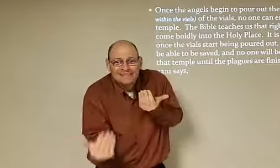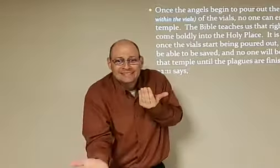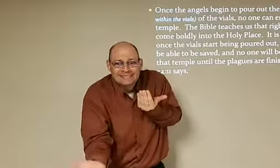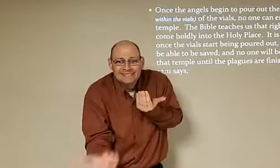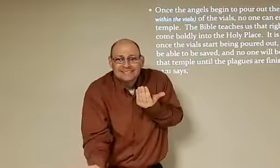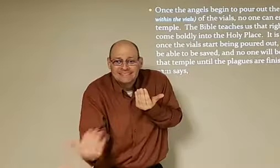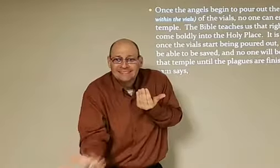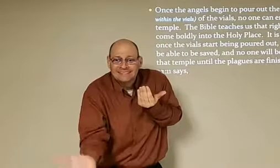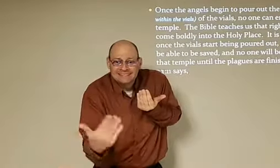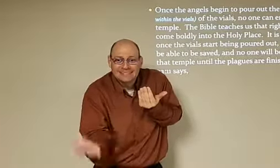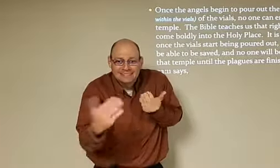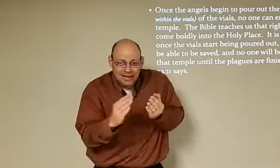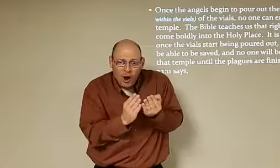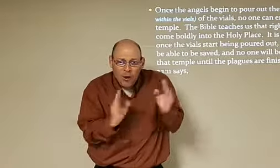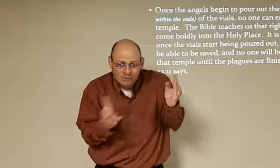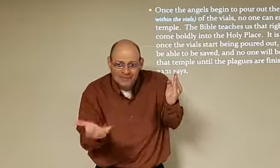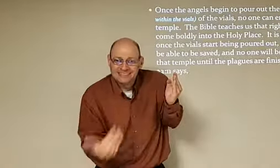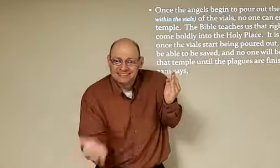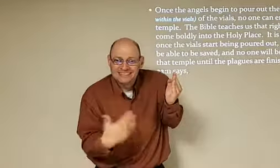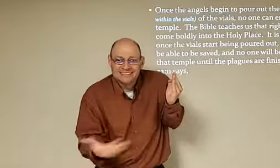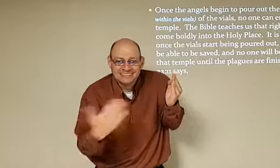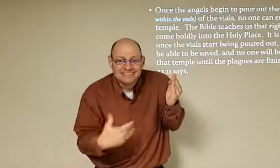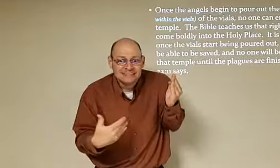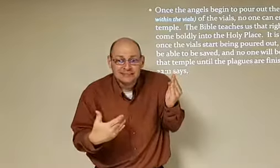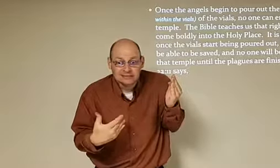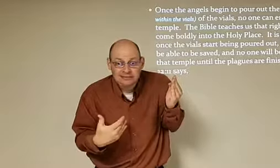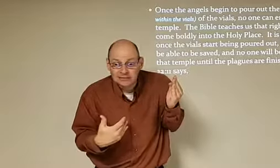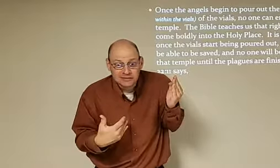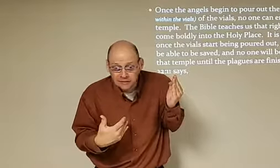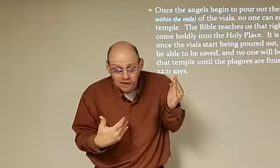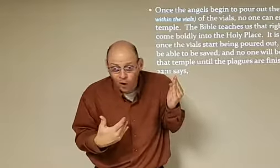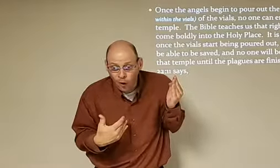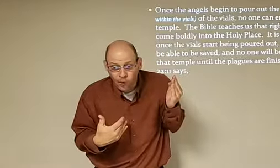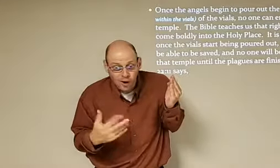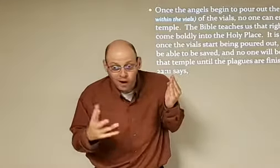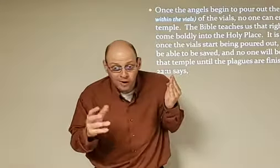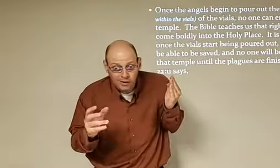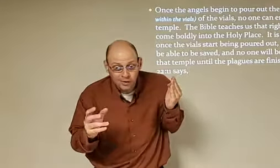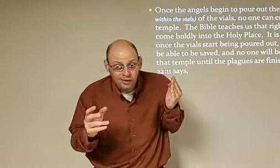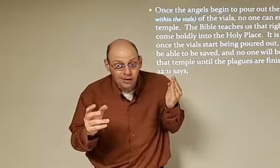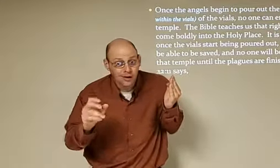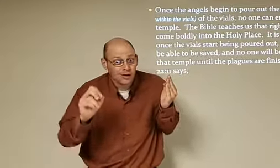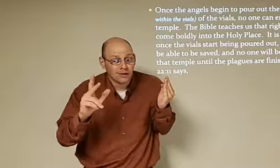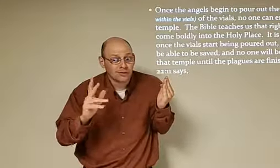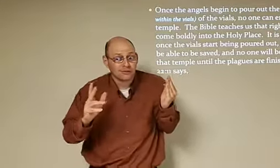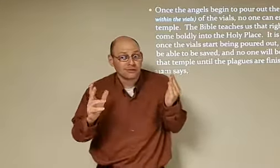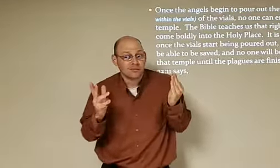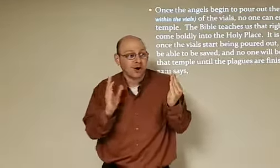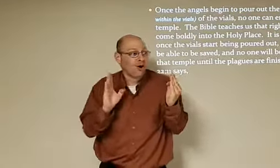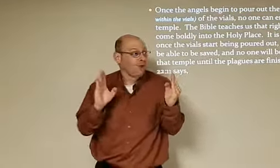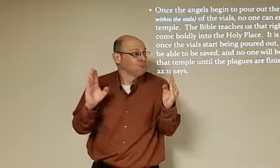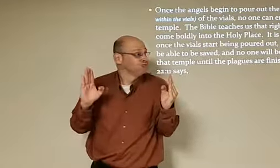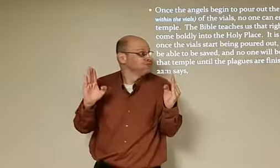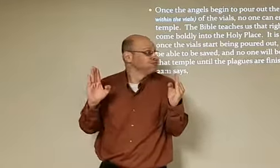now. Come. It's your opportunity. The door is open. Are you going to reject? You're going to say no? Well,